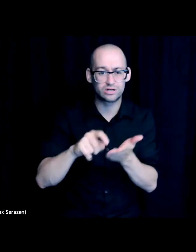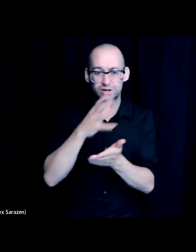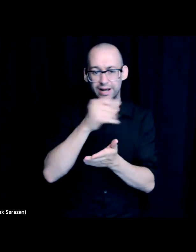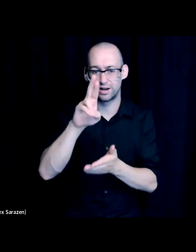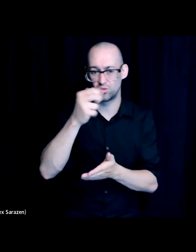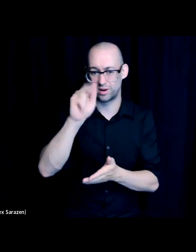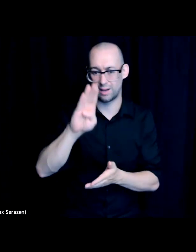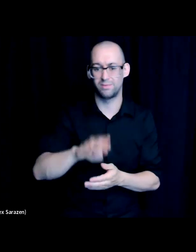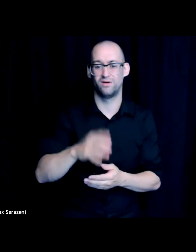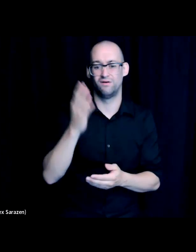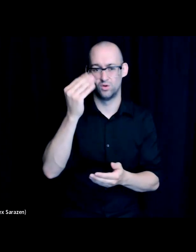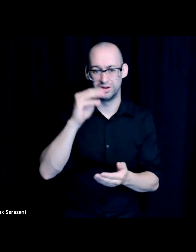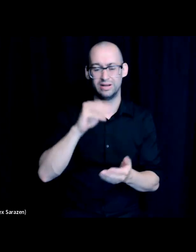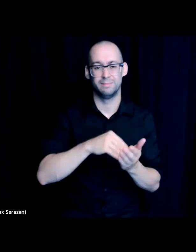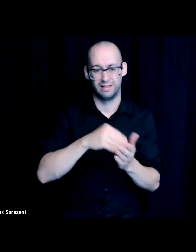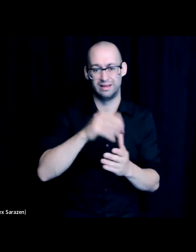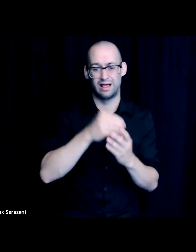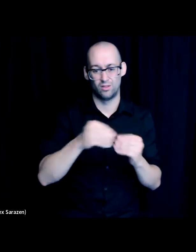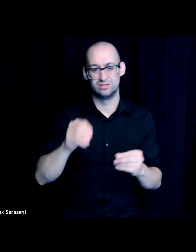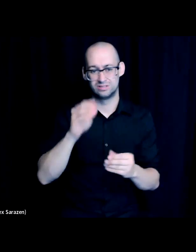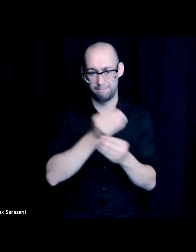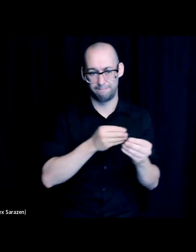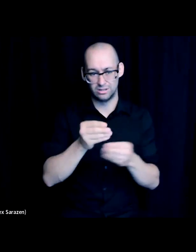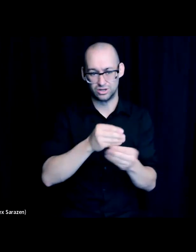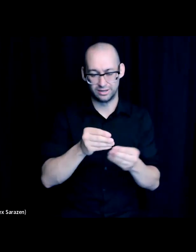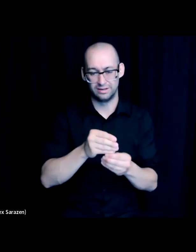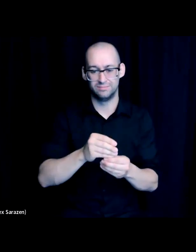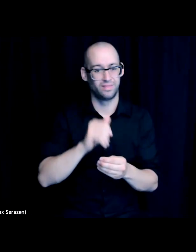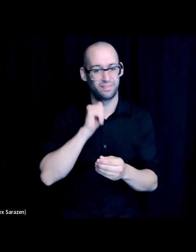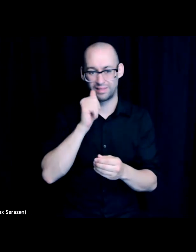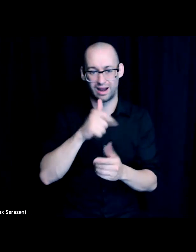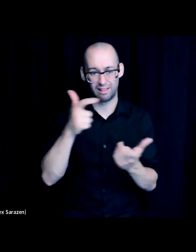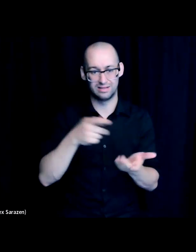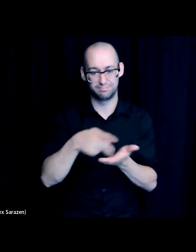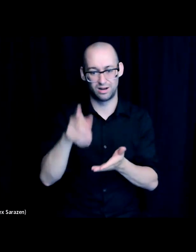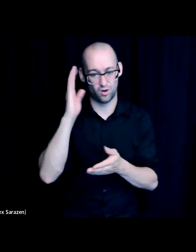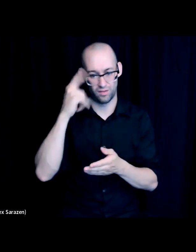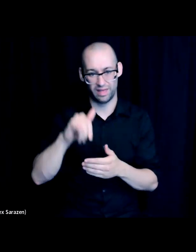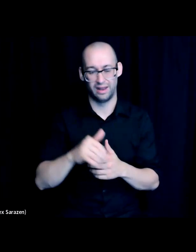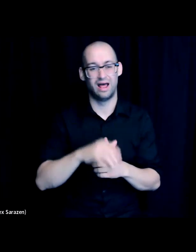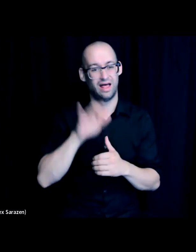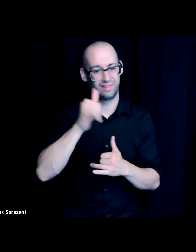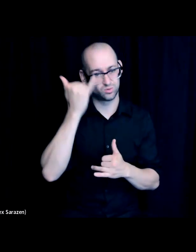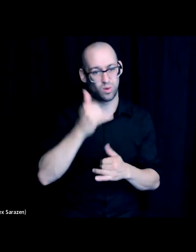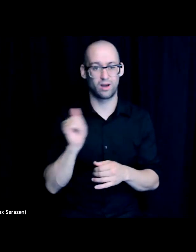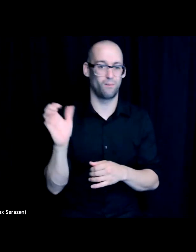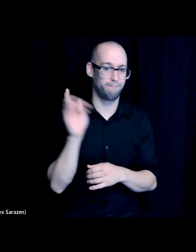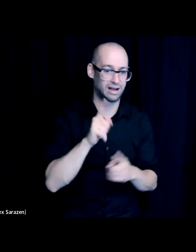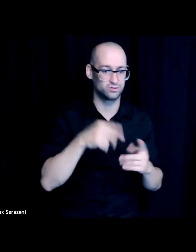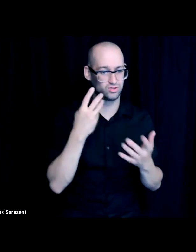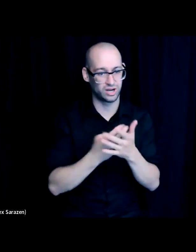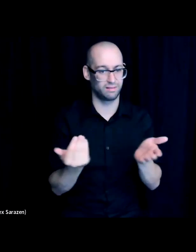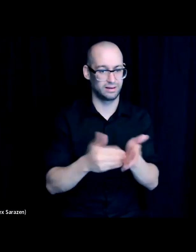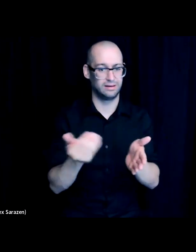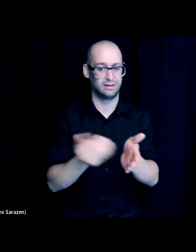year budget. Only 2.9% of that goes towards rehabilitative programs. That's why recidivism rates are so high. At